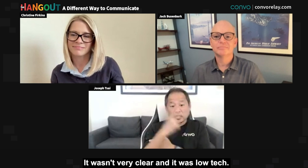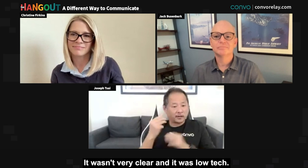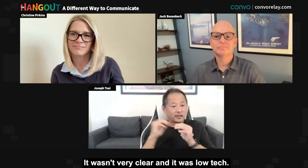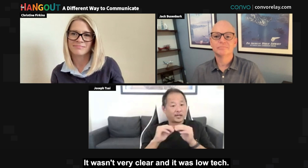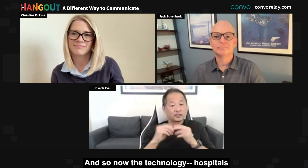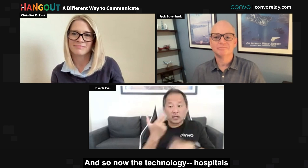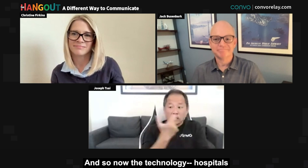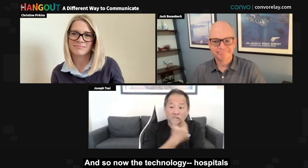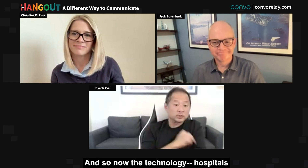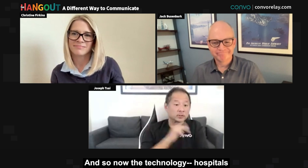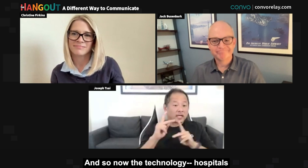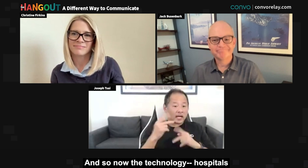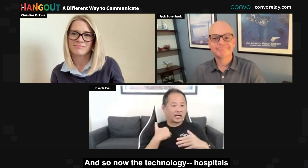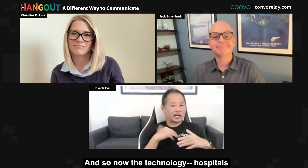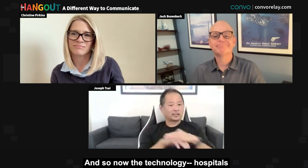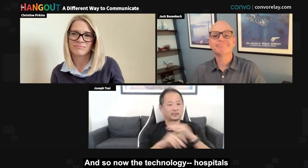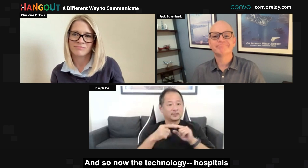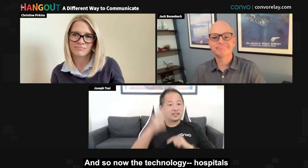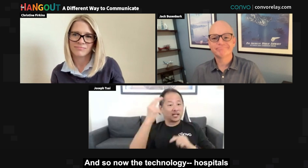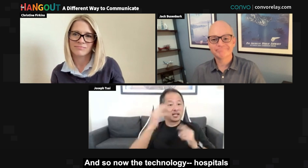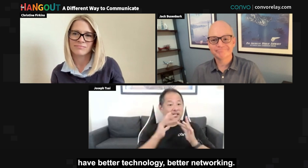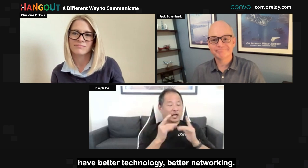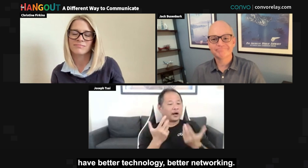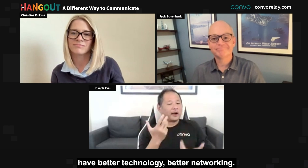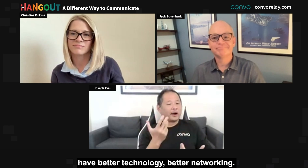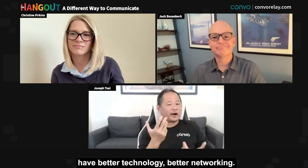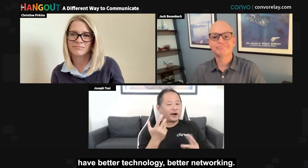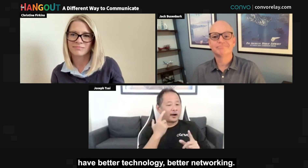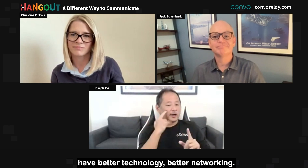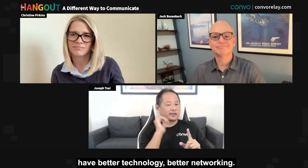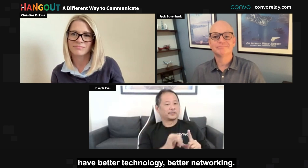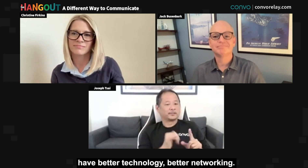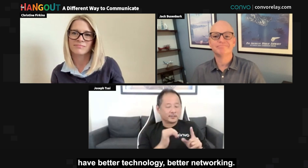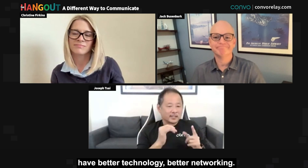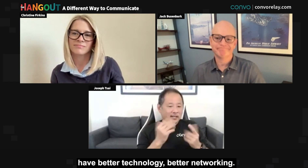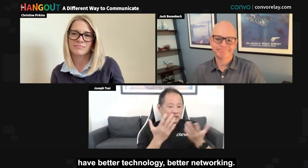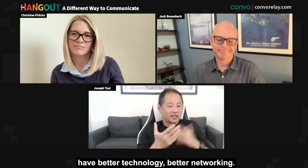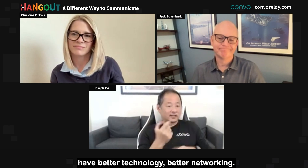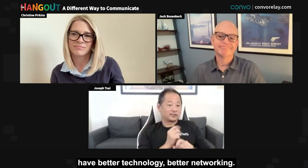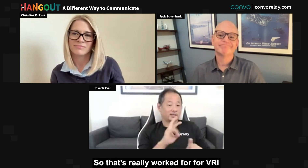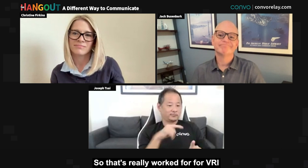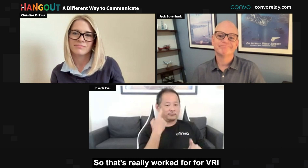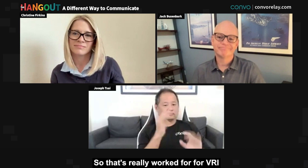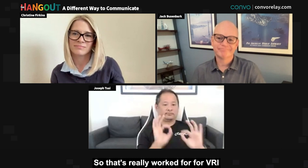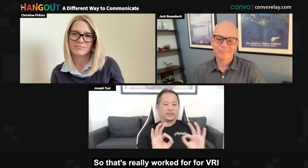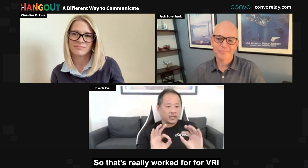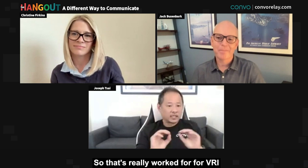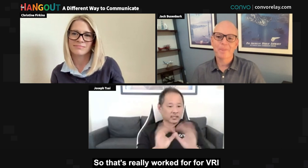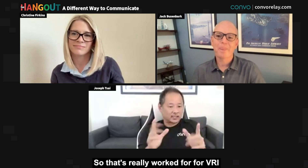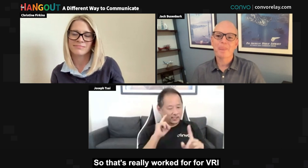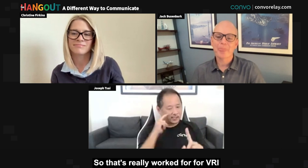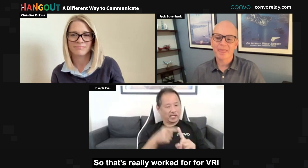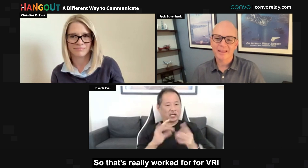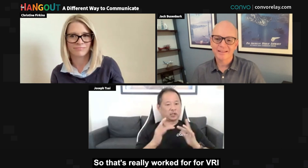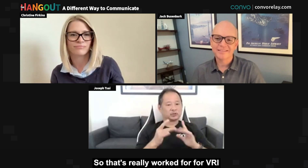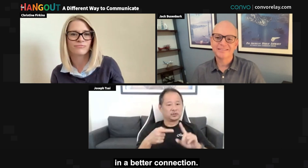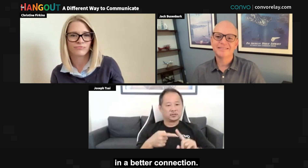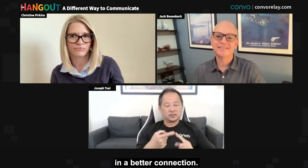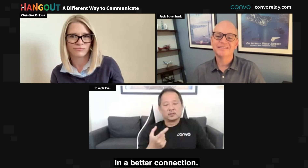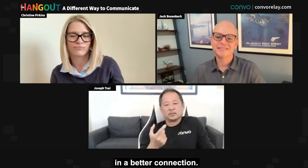tech. And so now the technology, hospitals have better technology, better networking. So that's really worked for VRI and